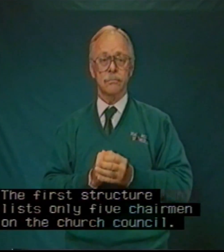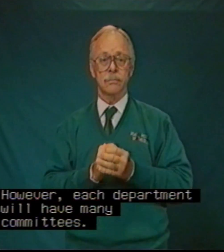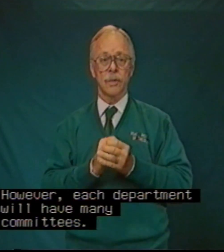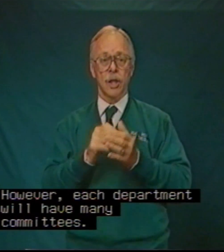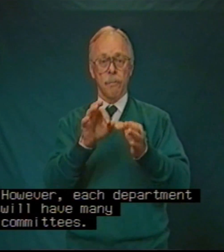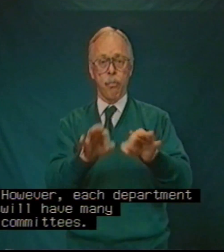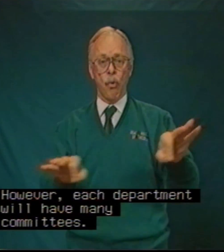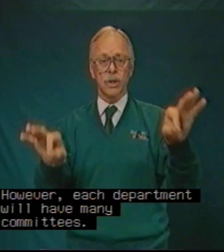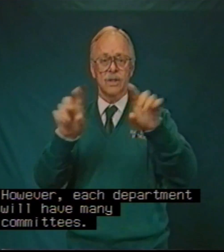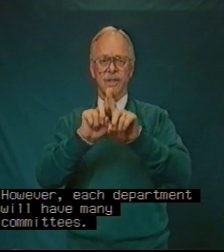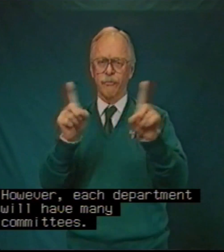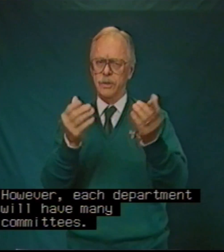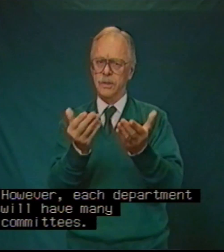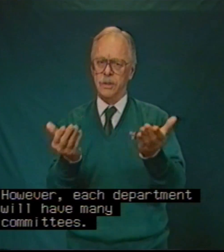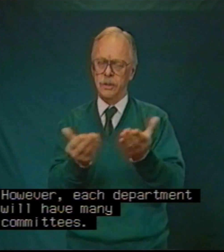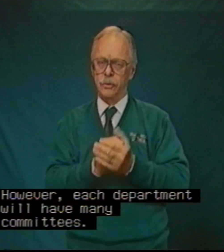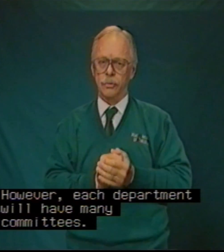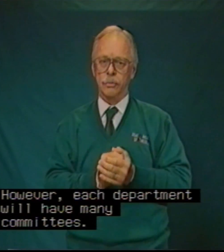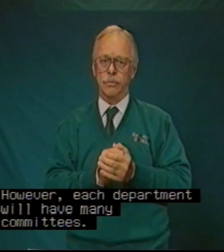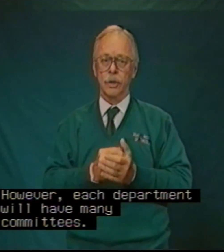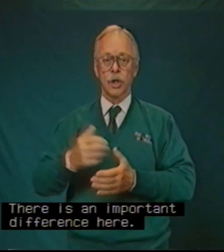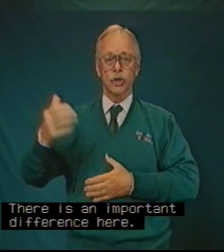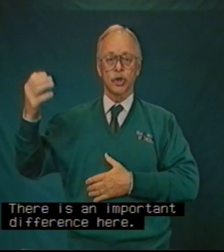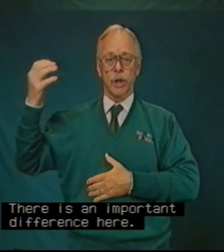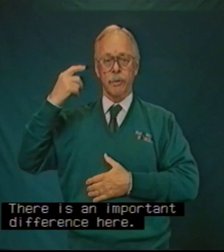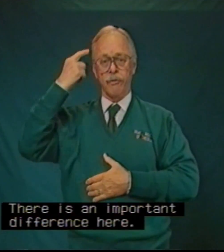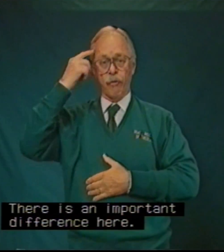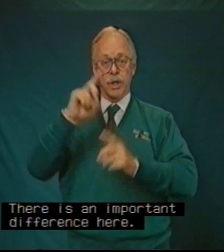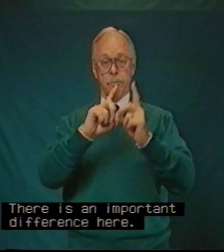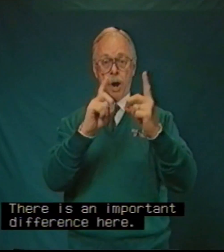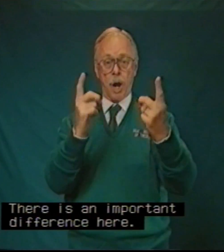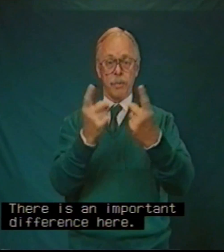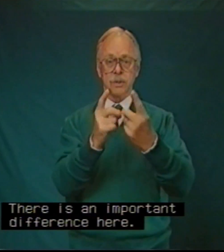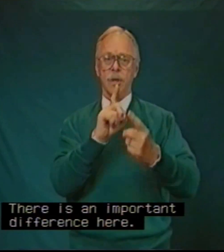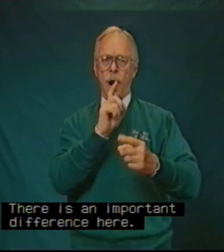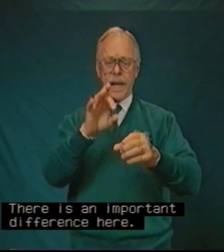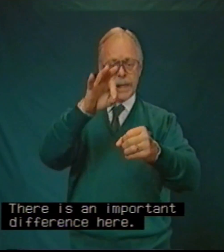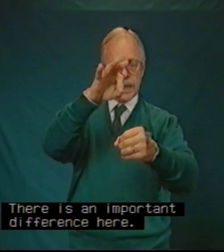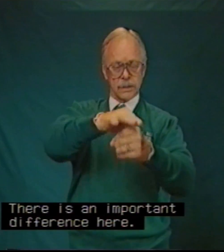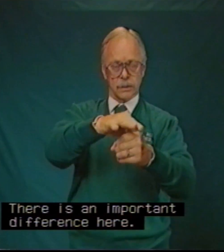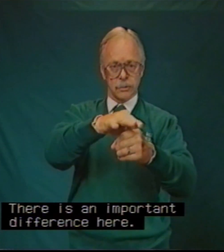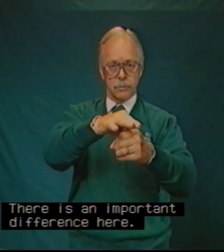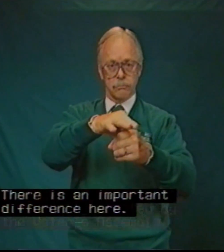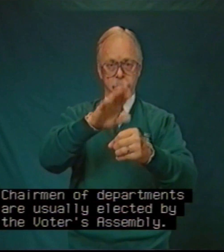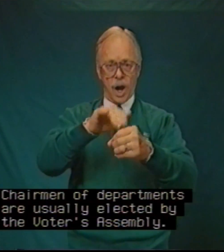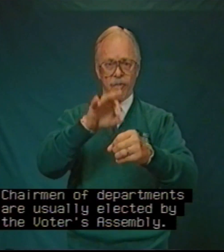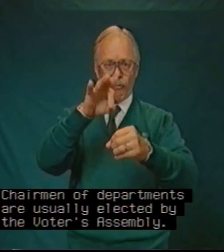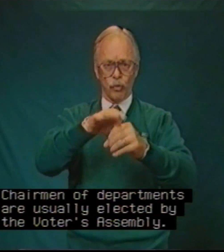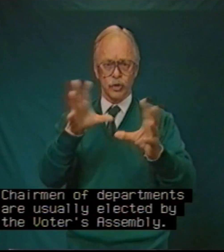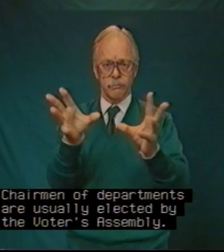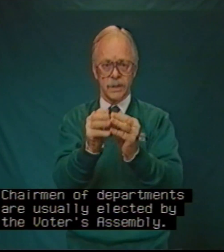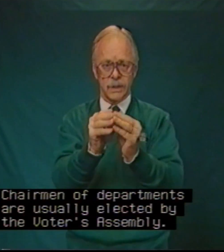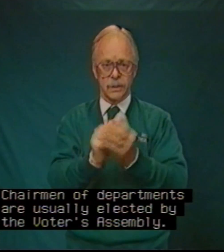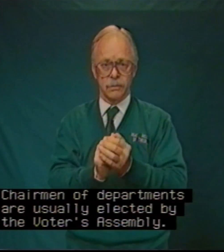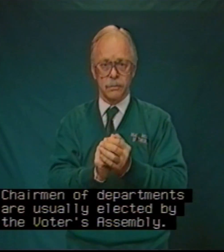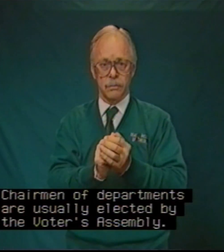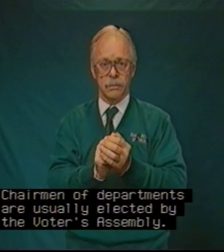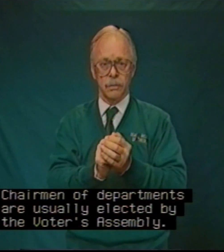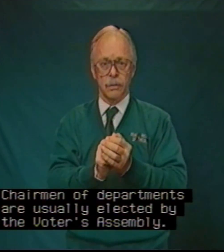one important difference here. Chairmen of departments are usually elected by the voters' assembly. Chairmen